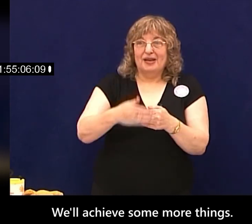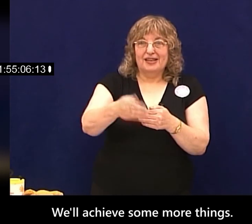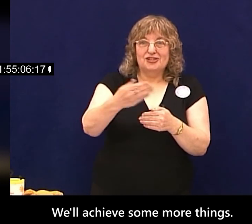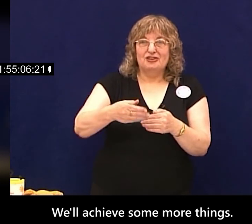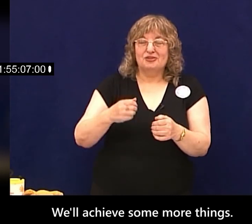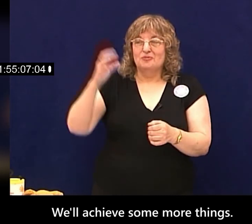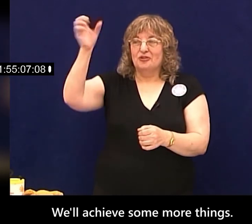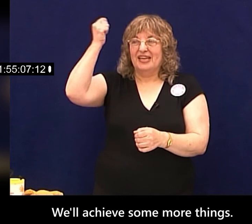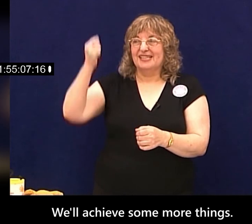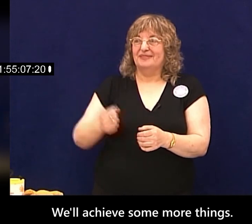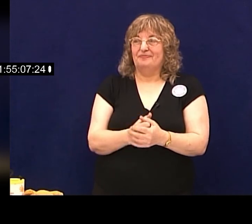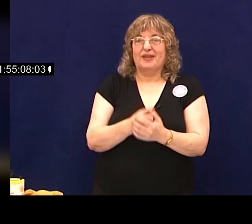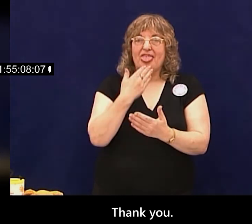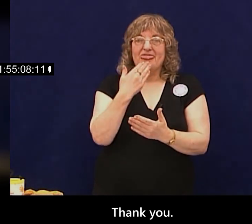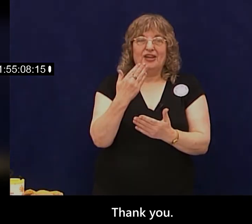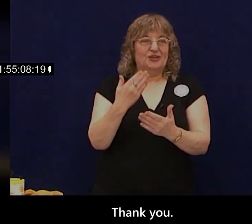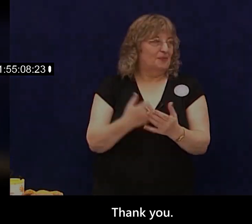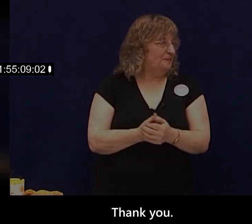we'll achieve some more things. Thank you.